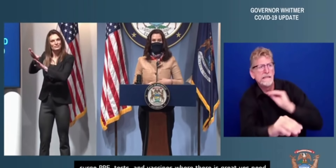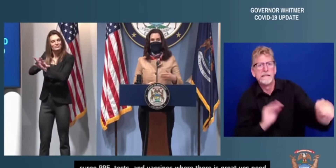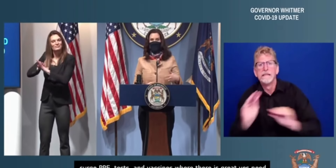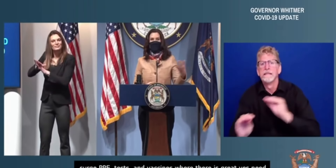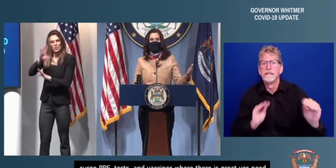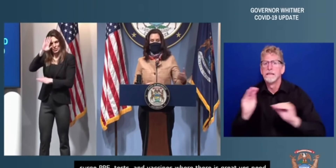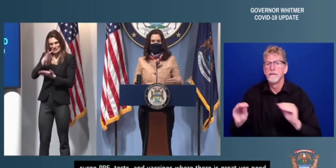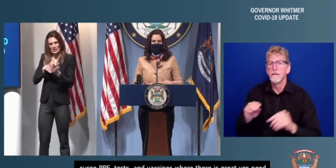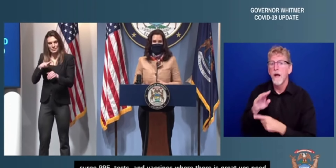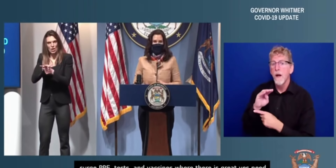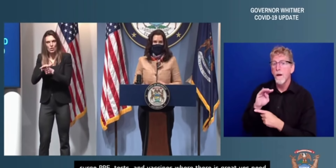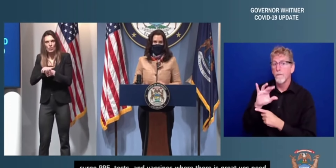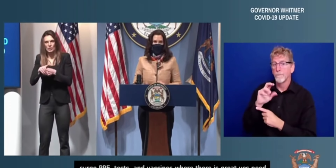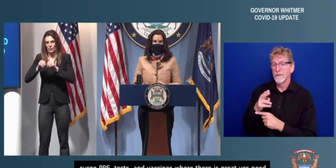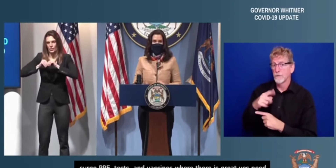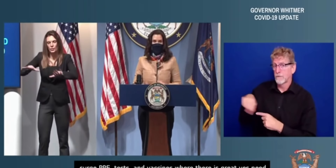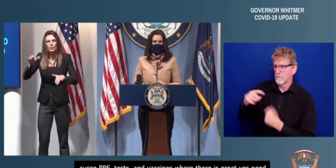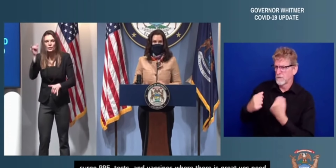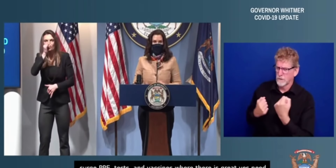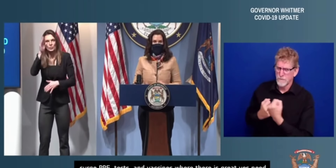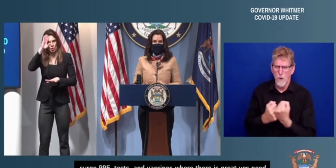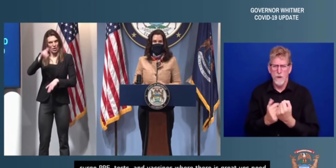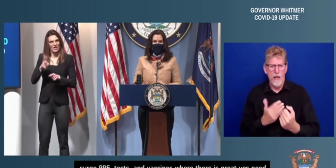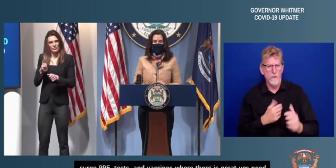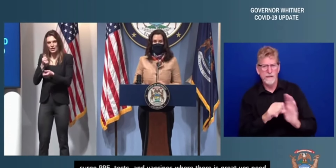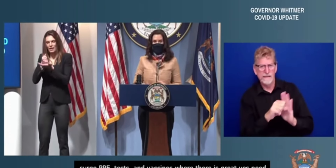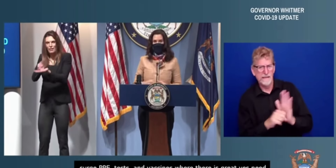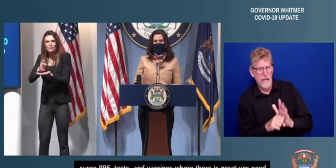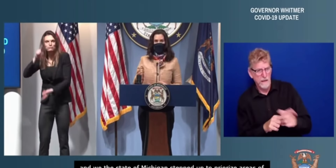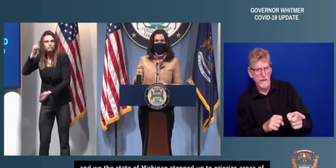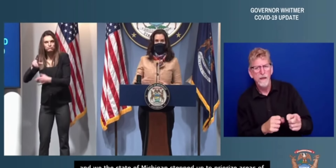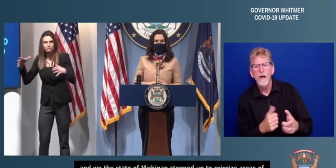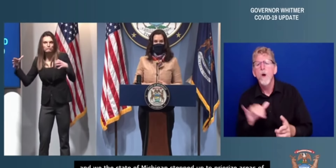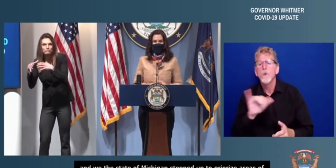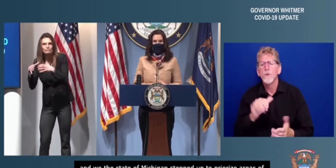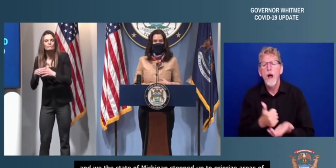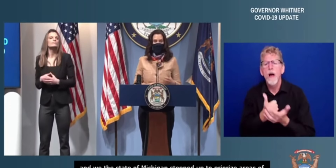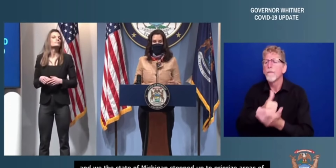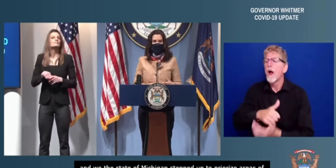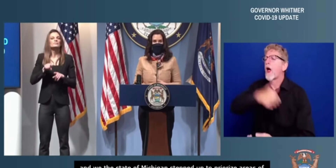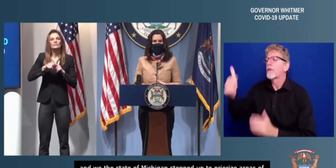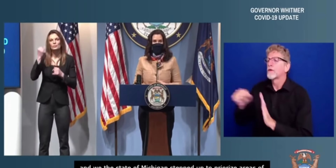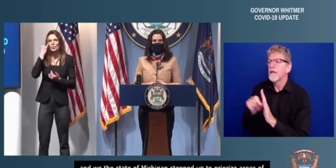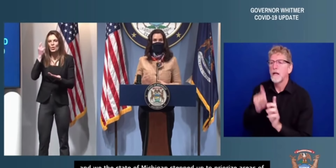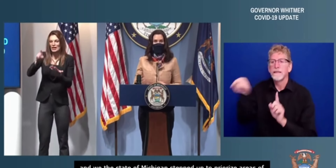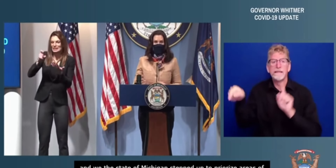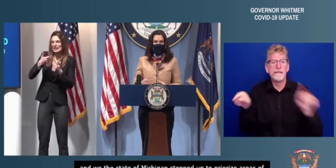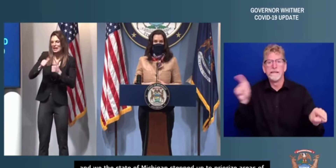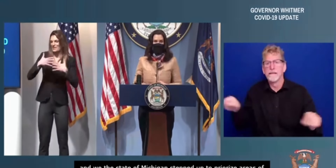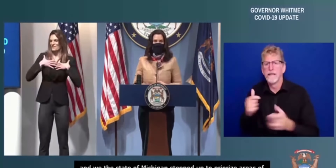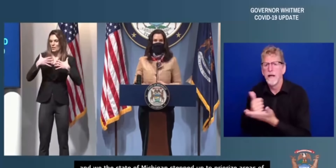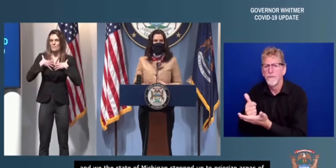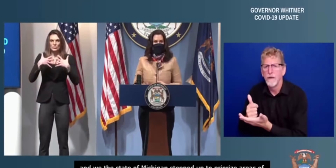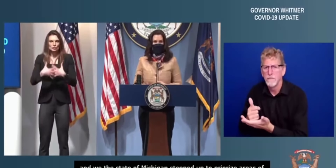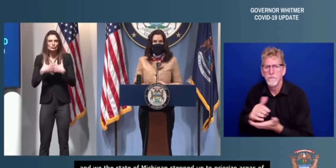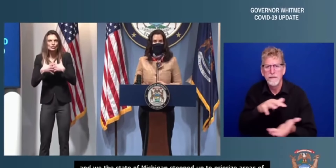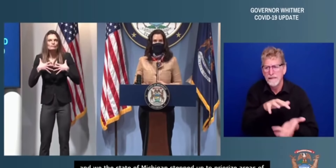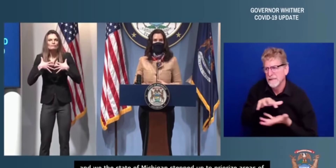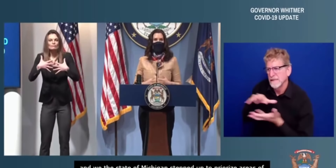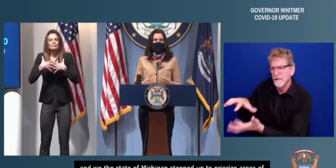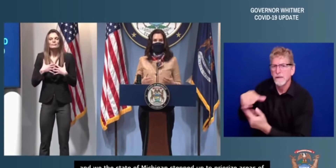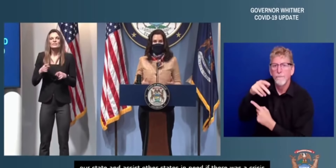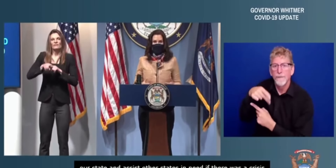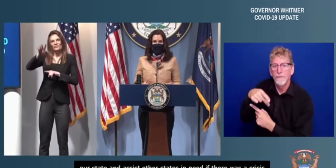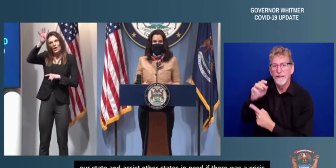or even assist other states in need when there was a crisis, whether it was a need for PPE or ventilators or firefighters or National